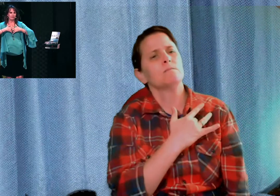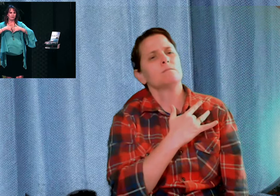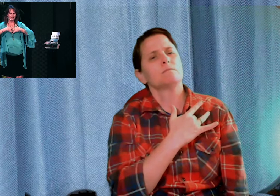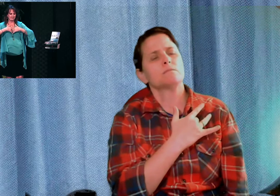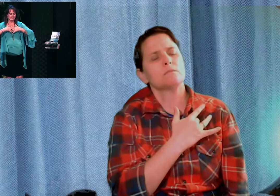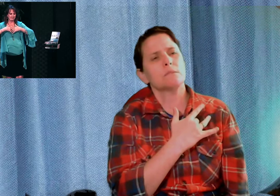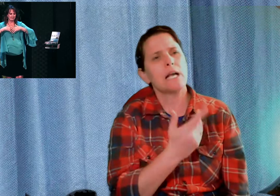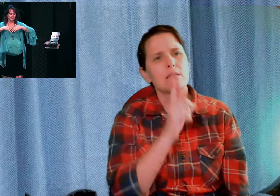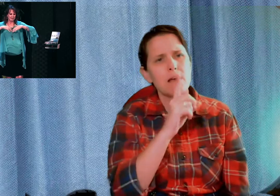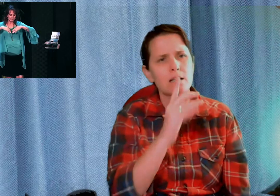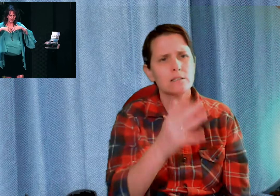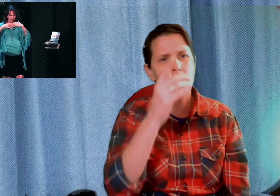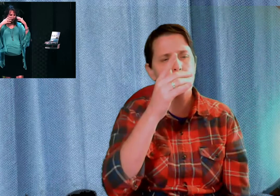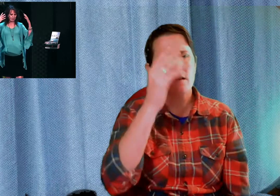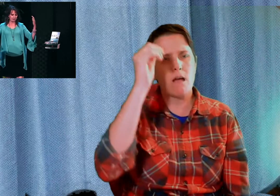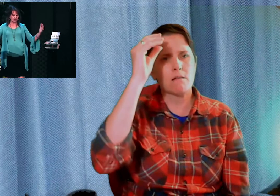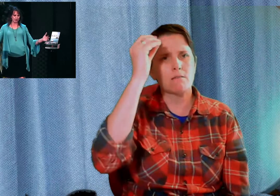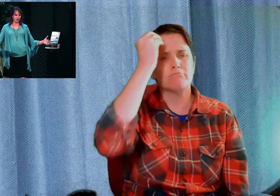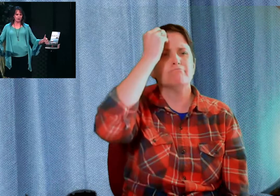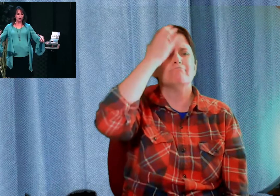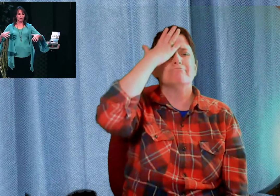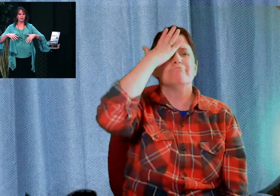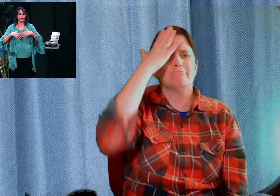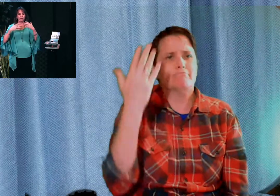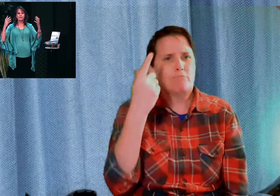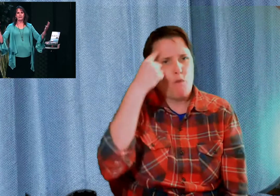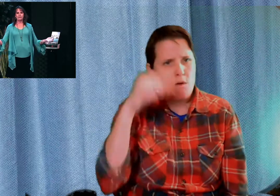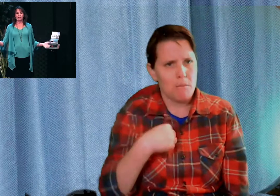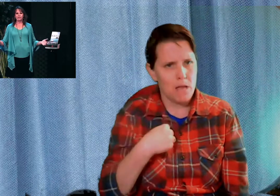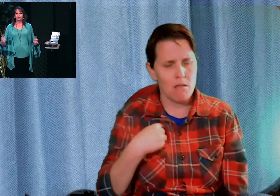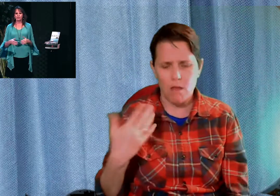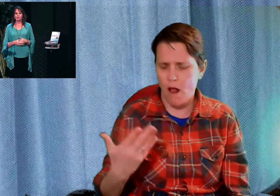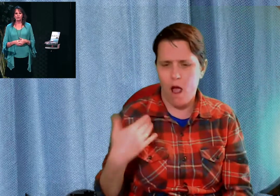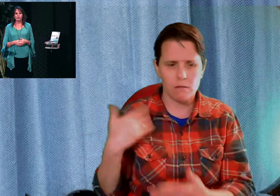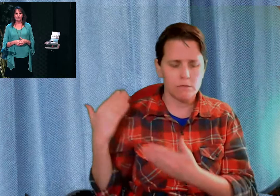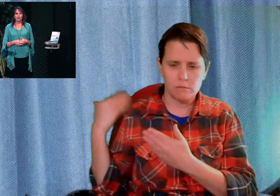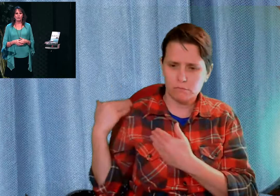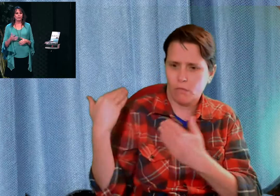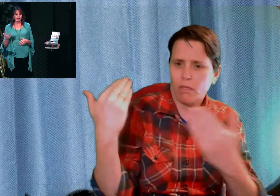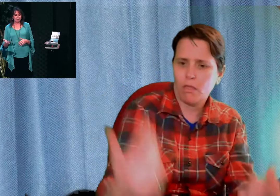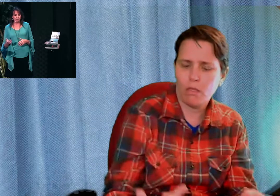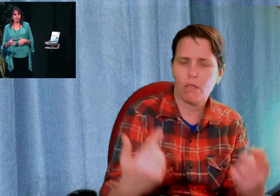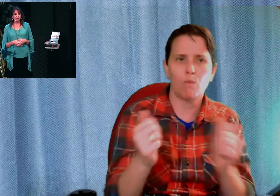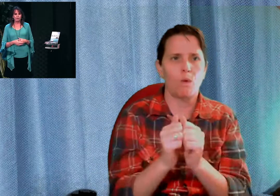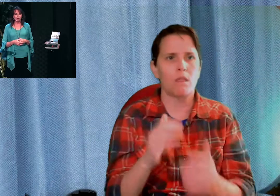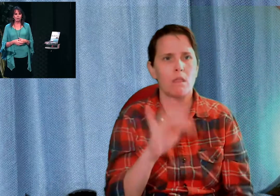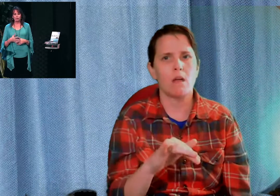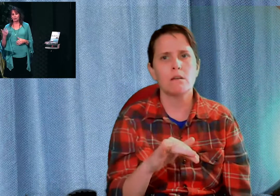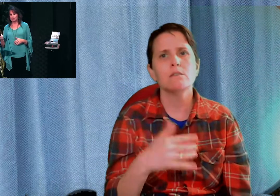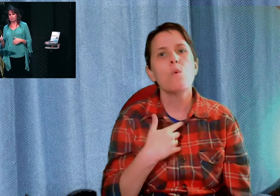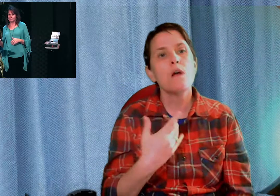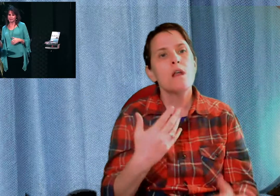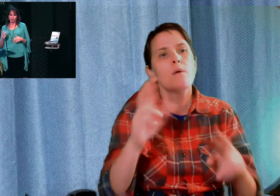ever since. And so a few years ago, when I was getting ready to write my first book,